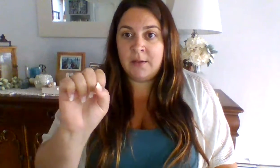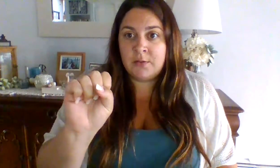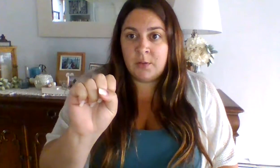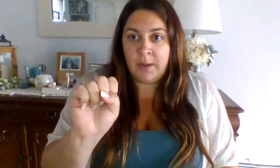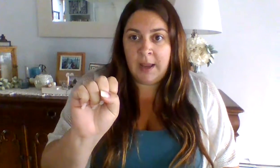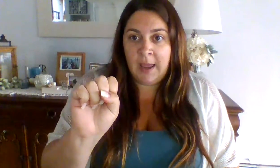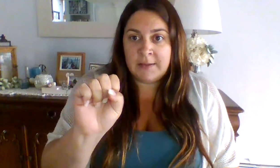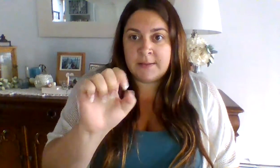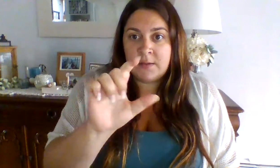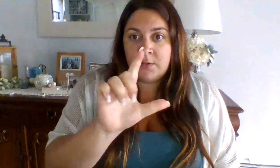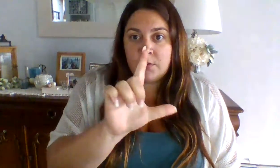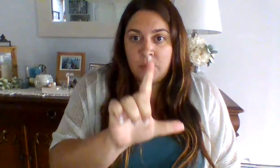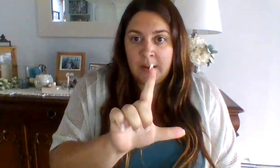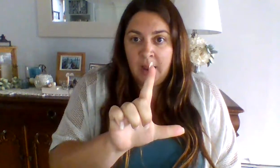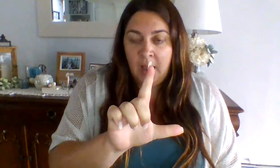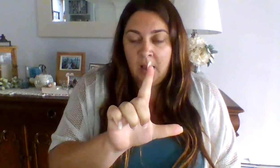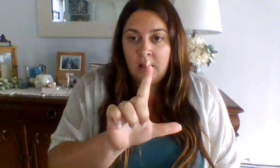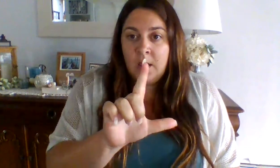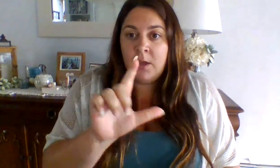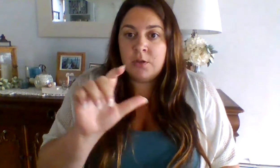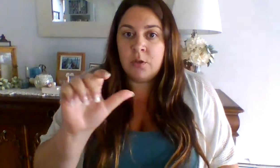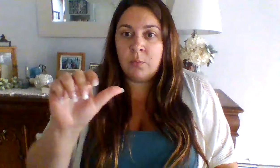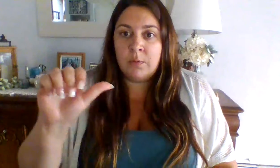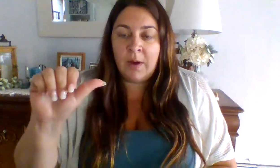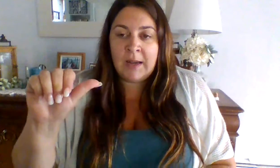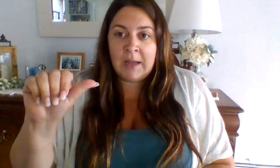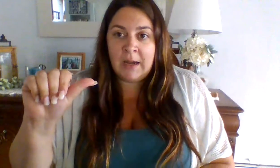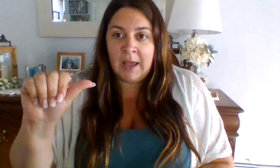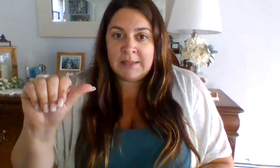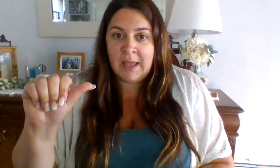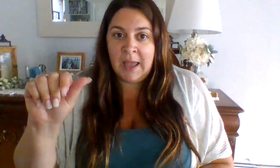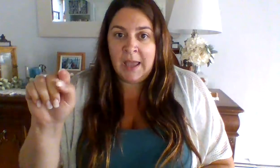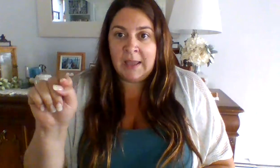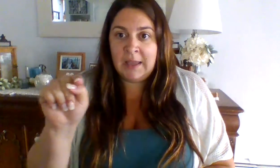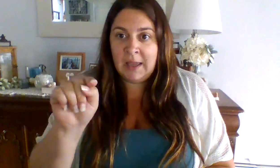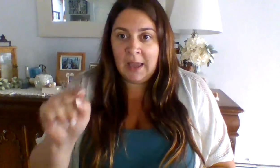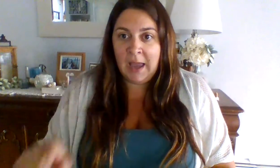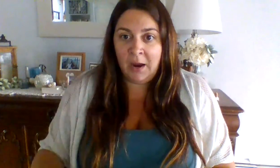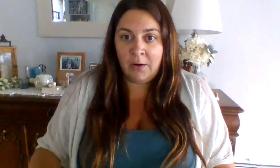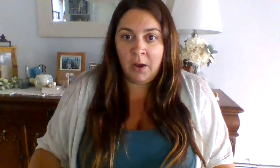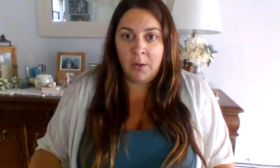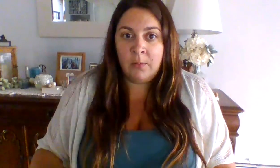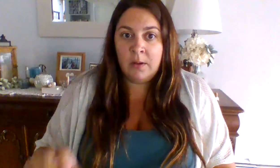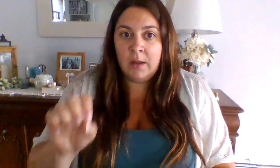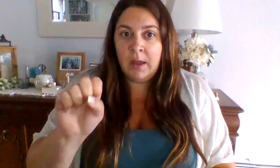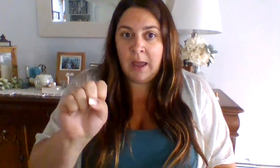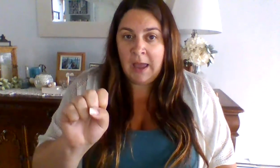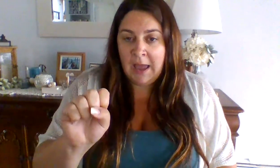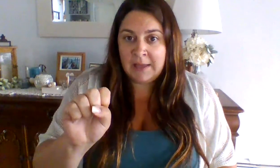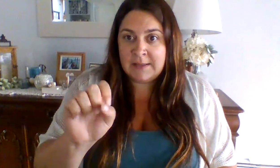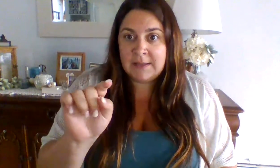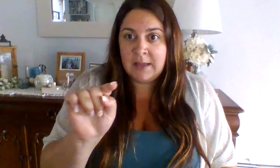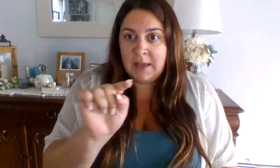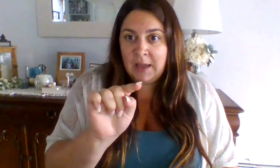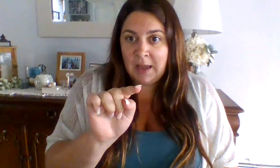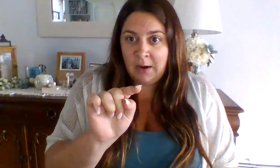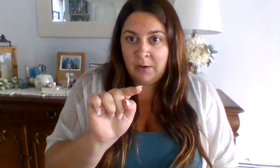to an S to an L. So you would write it as A arrow, S